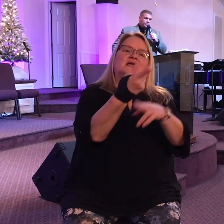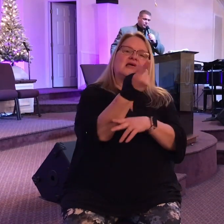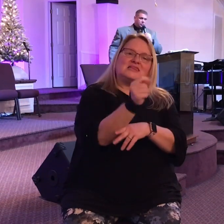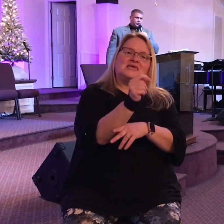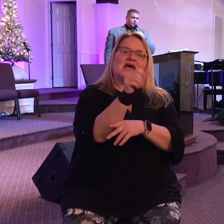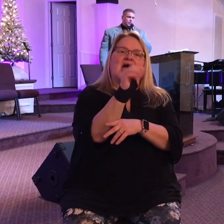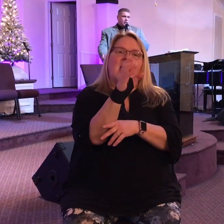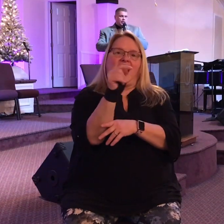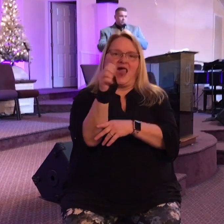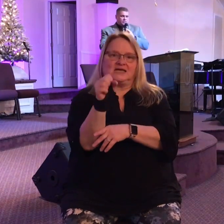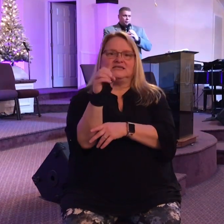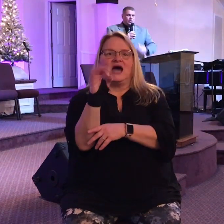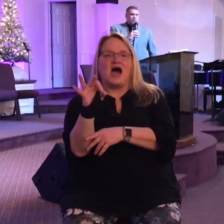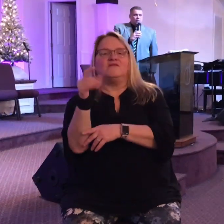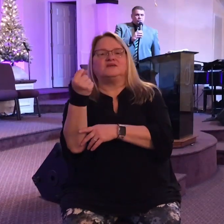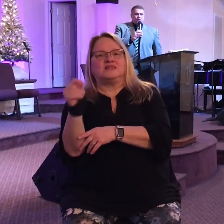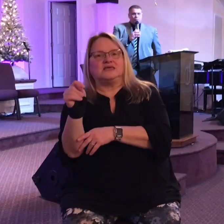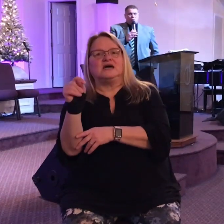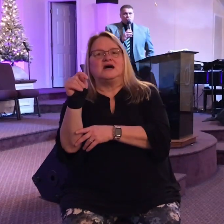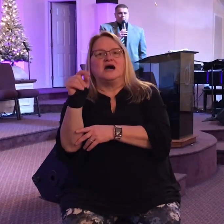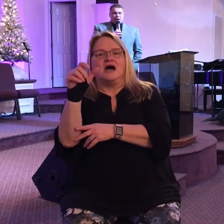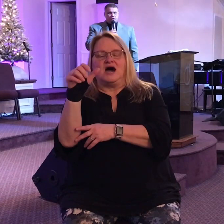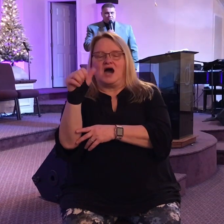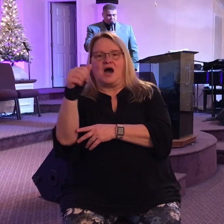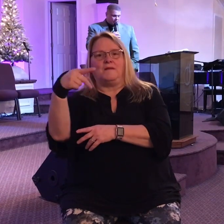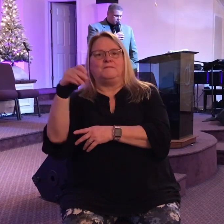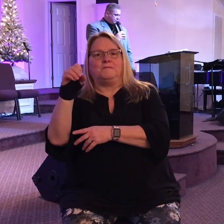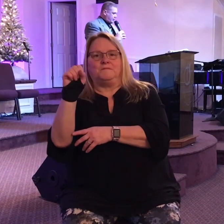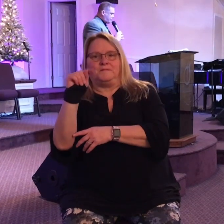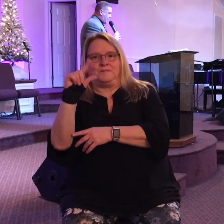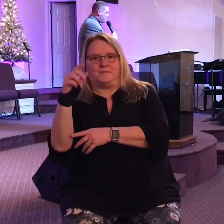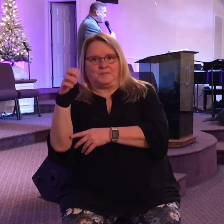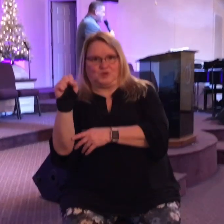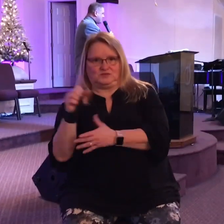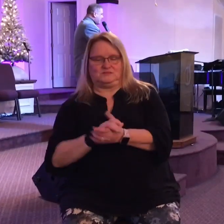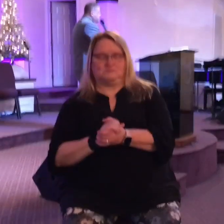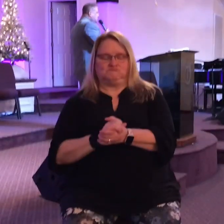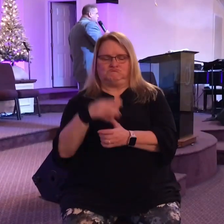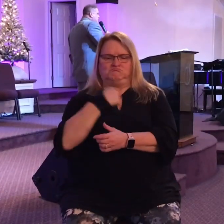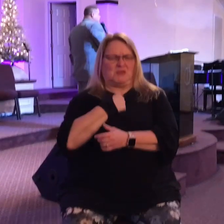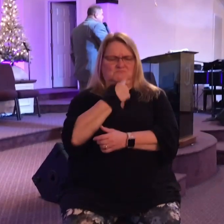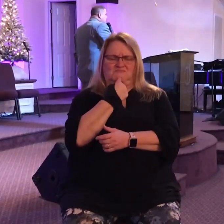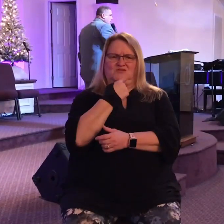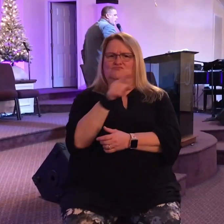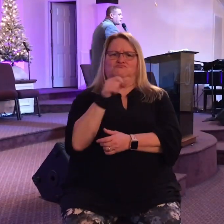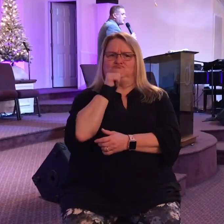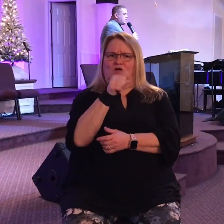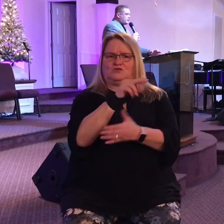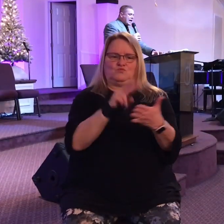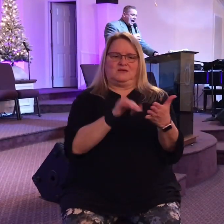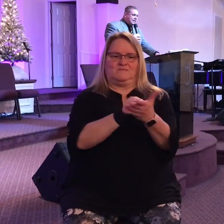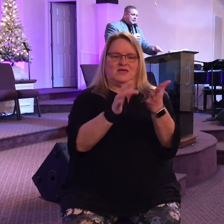Apostles. It wasn't a trick question. And I'm disappointed that most of you don't read your Bibles, but that's another sermon for another time. It's typically